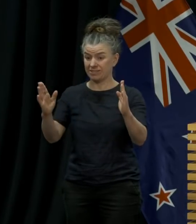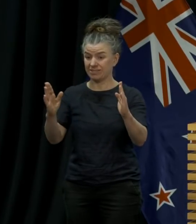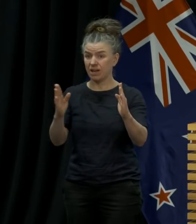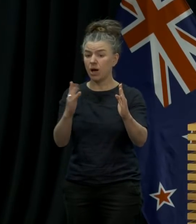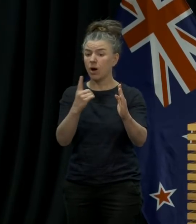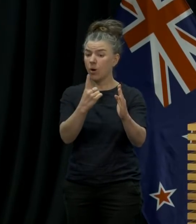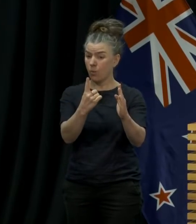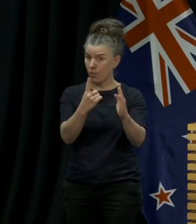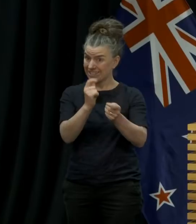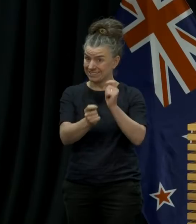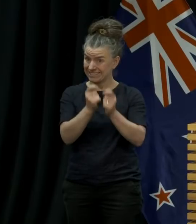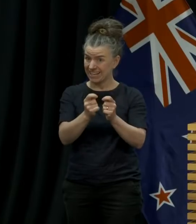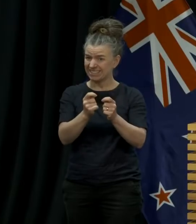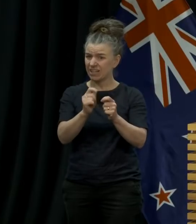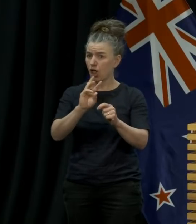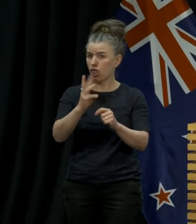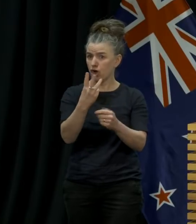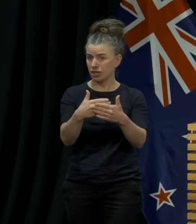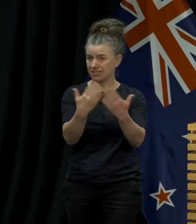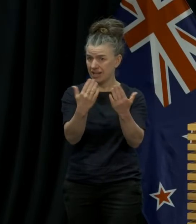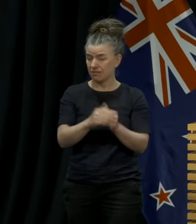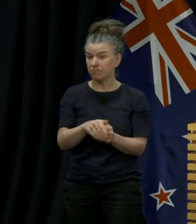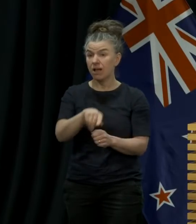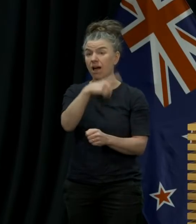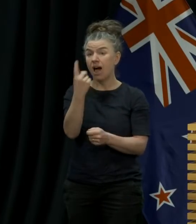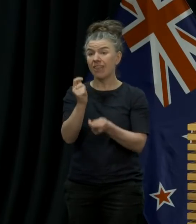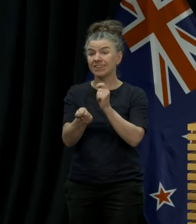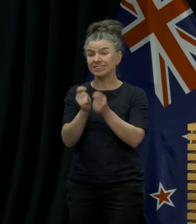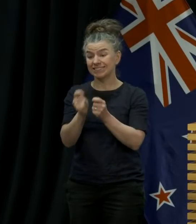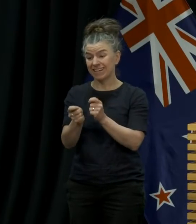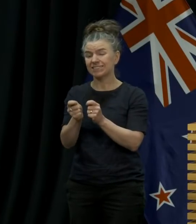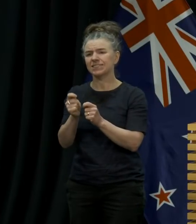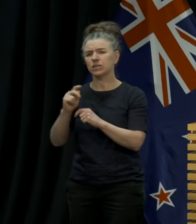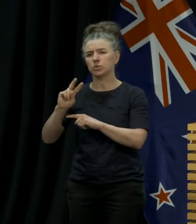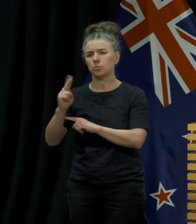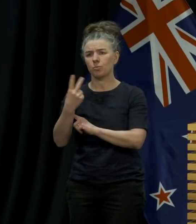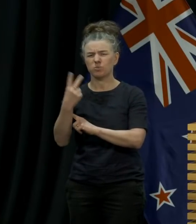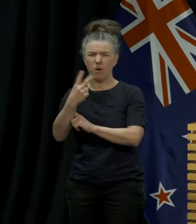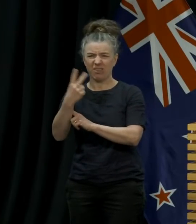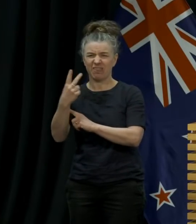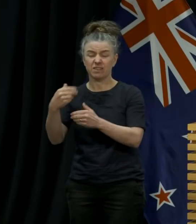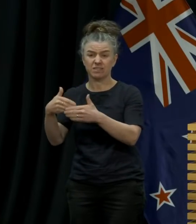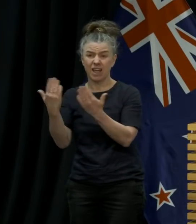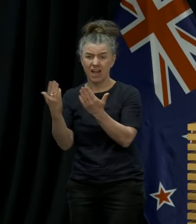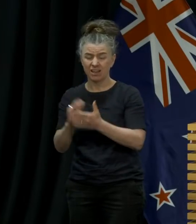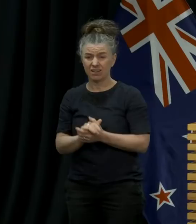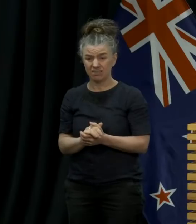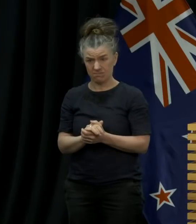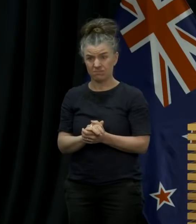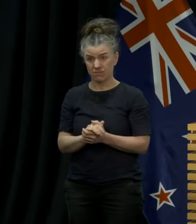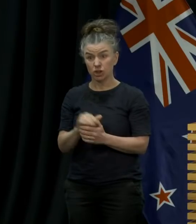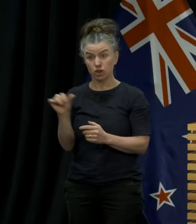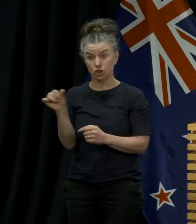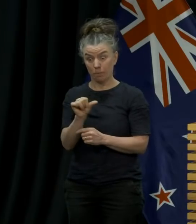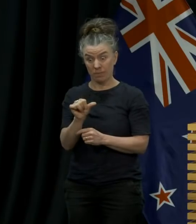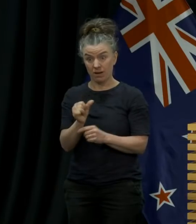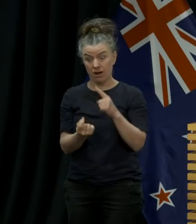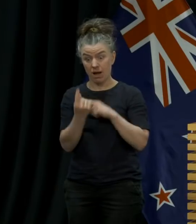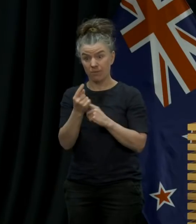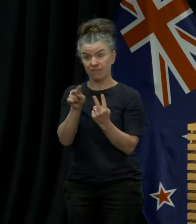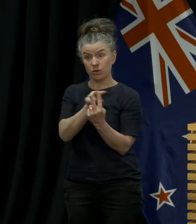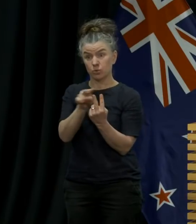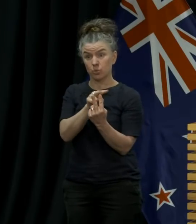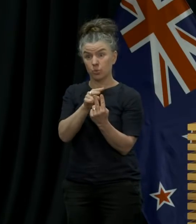1 at day 3 and 1 at day 12. That should have happened in